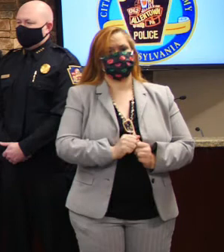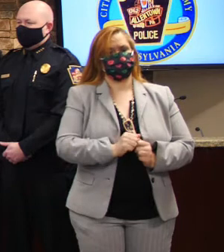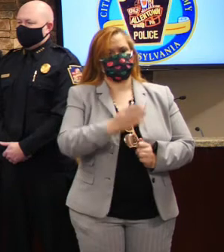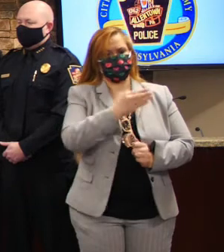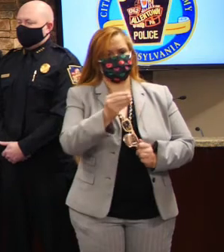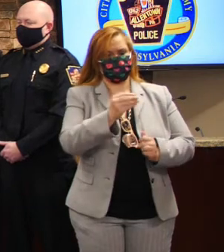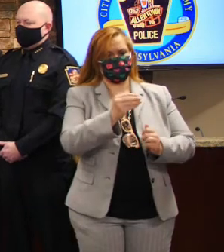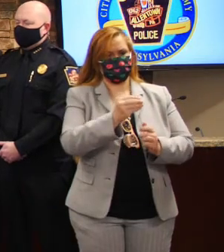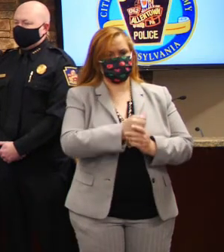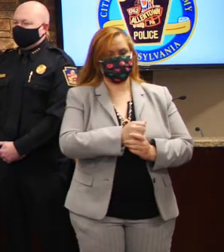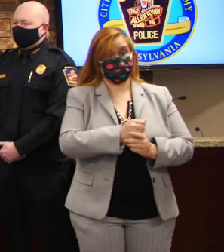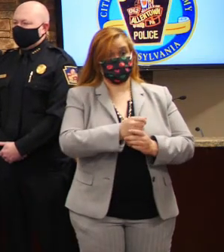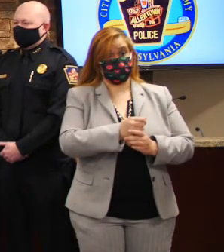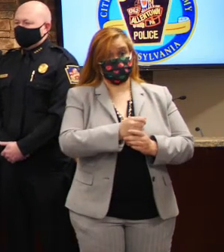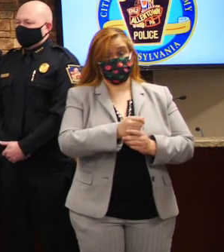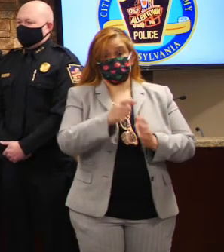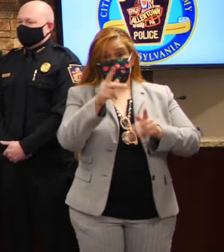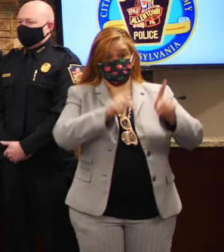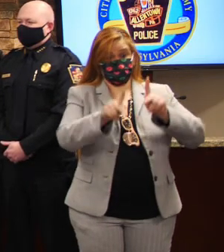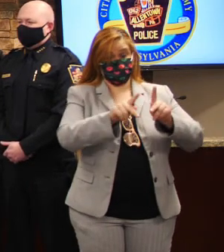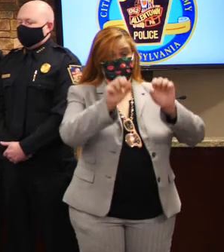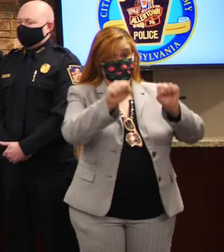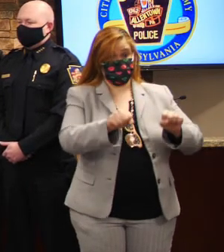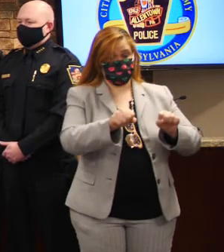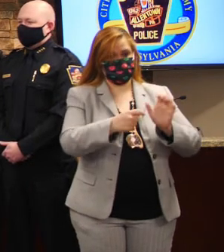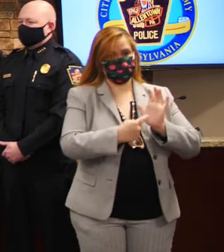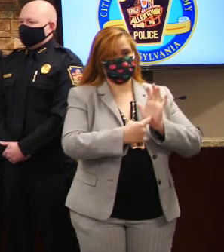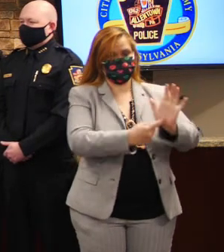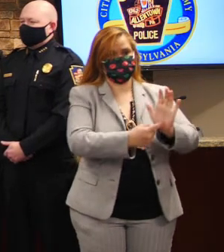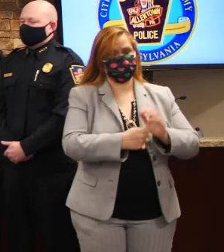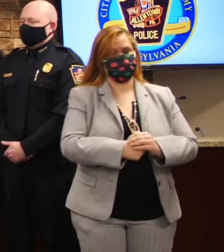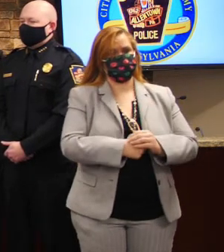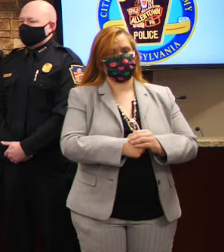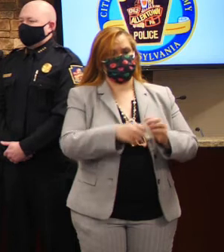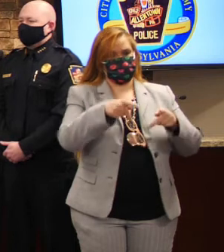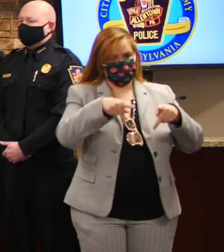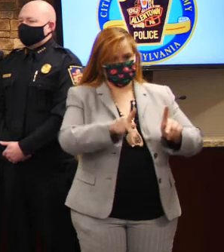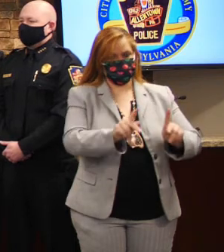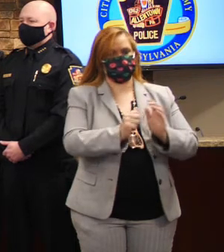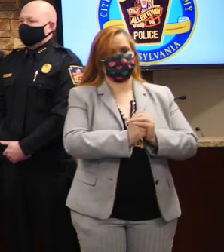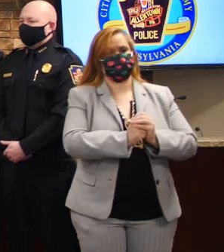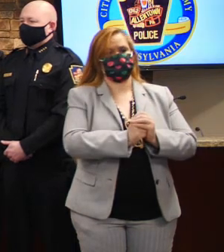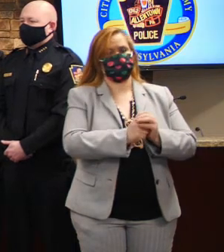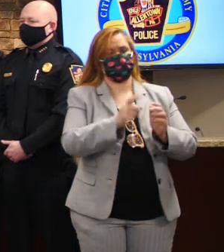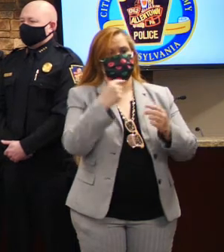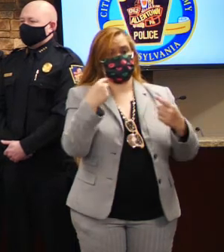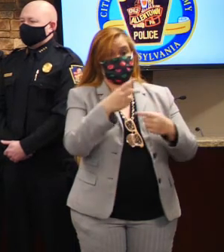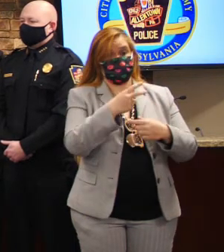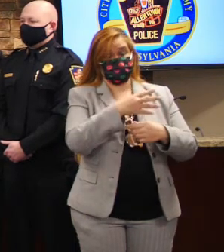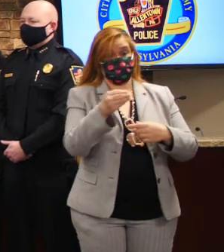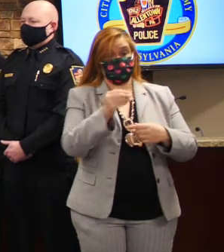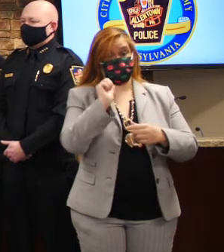our continuous efforts to reach as many of our citizens as possible, we are here to announce today that our